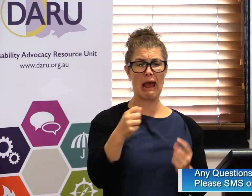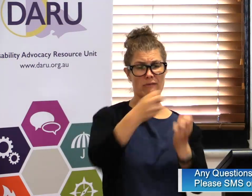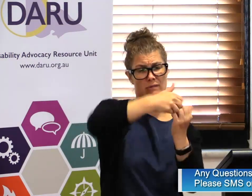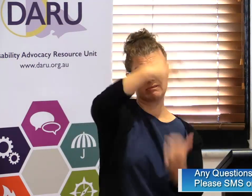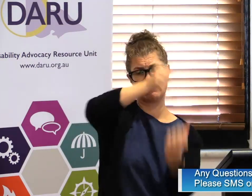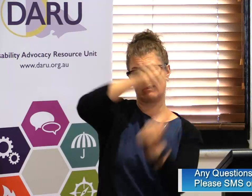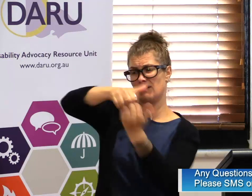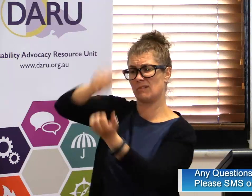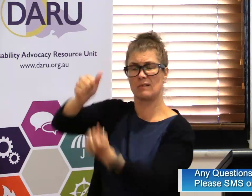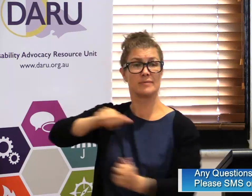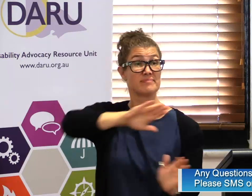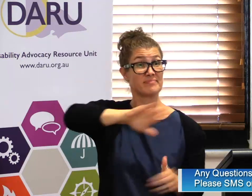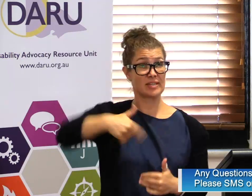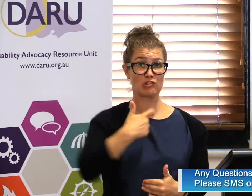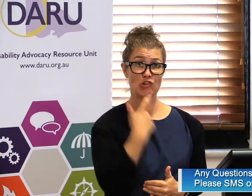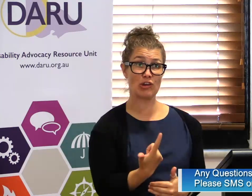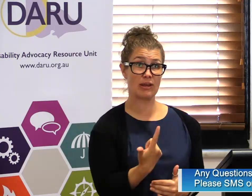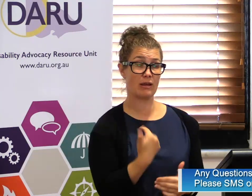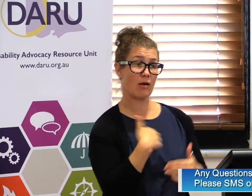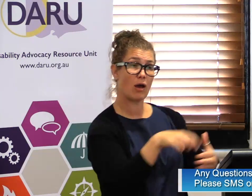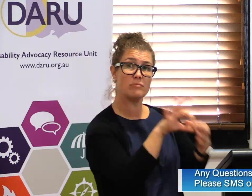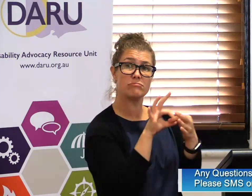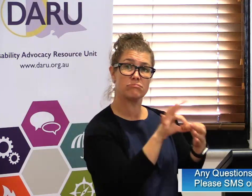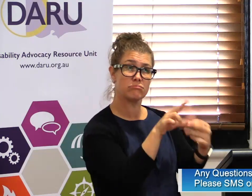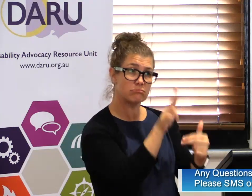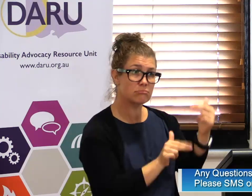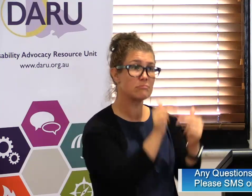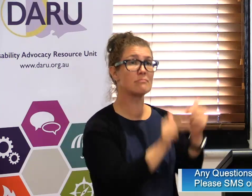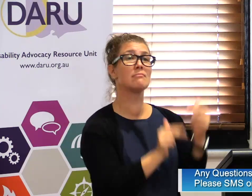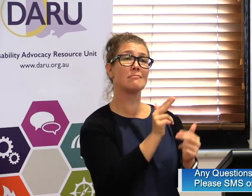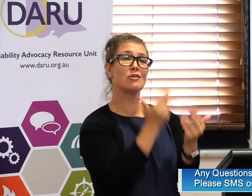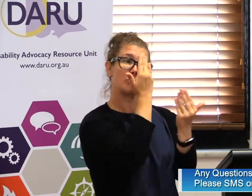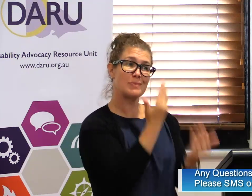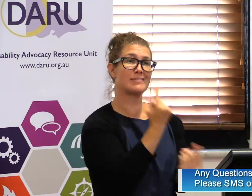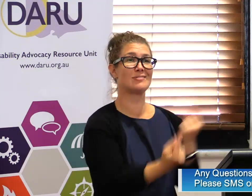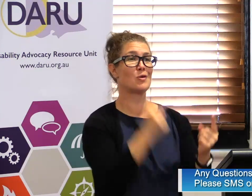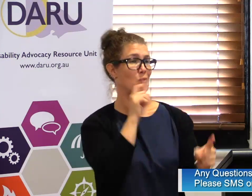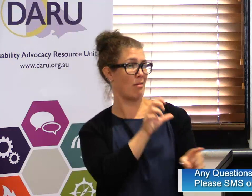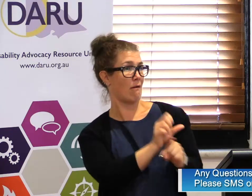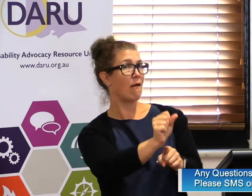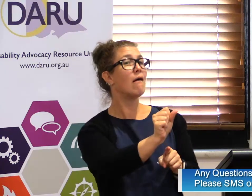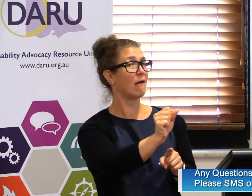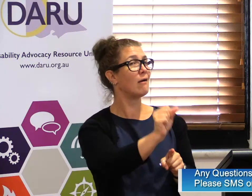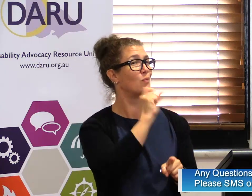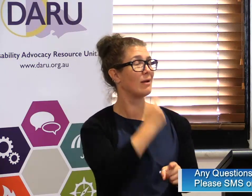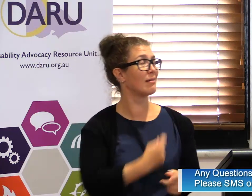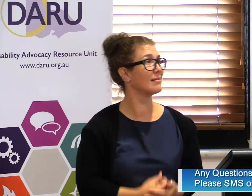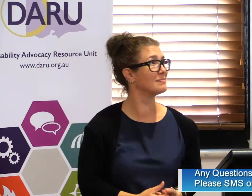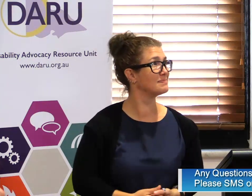matter. If we have a relationship with you and we get that respect, we'll spot it.